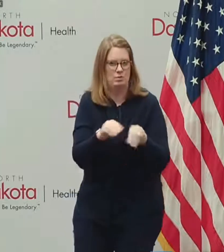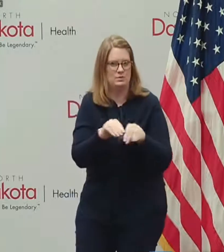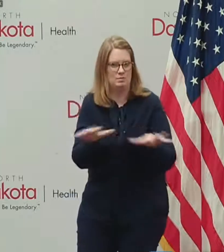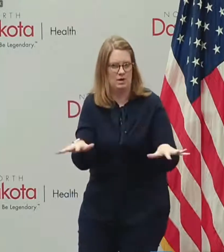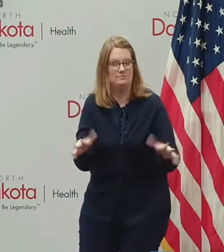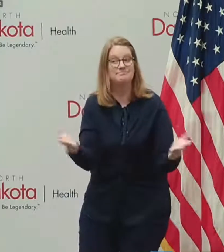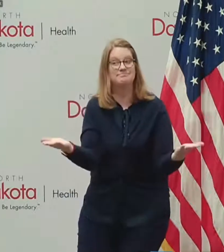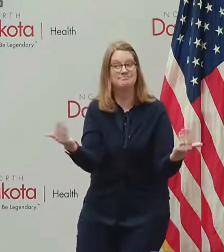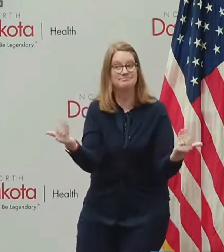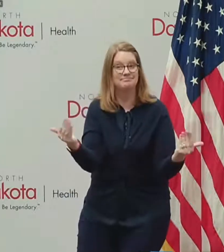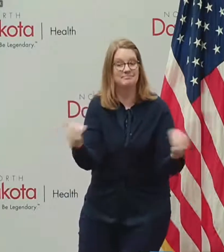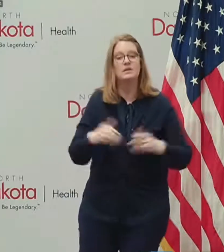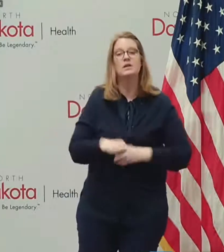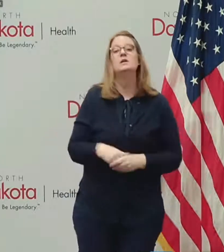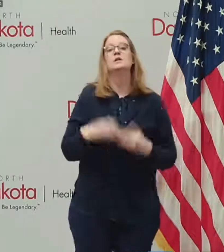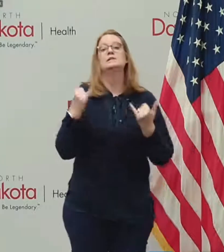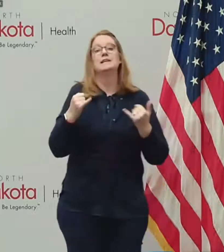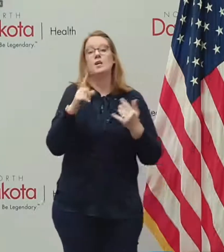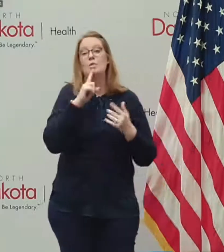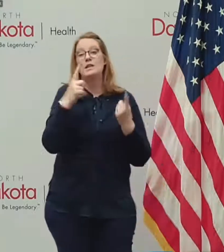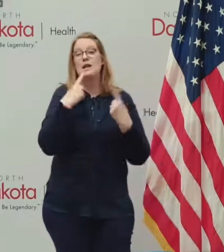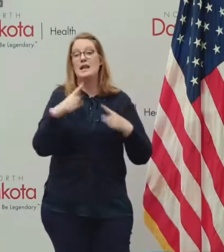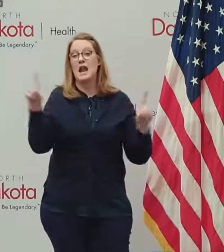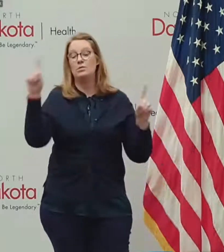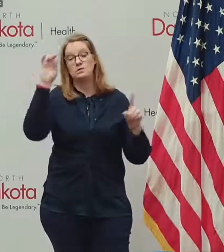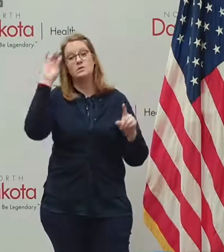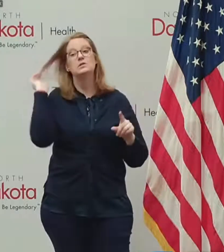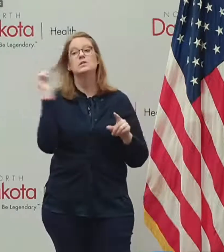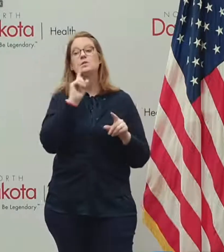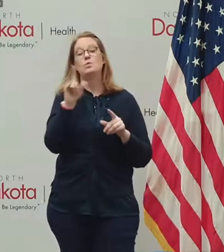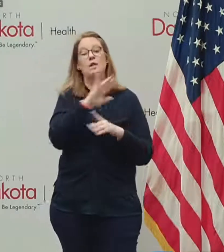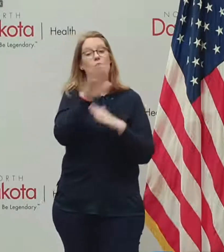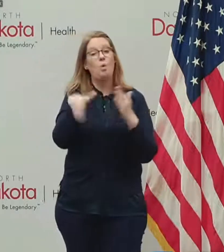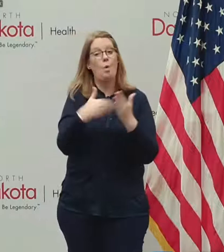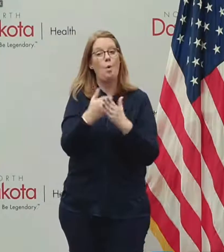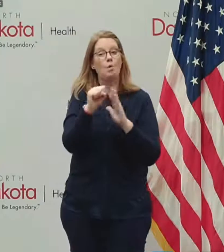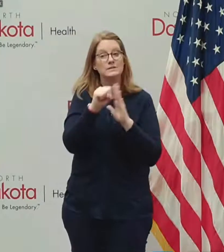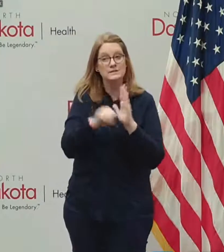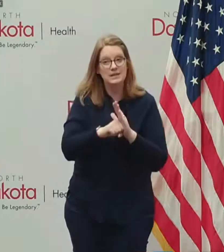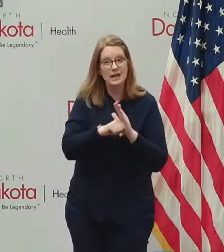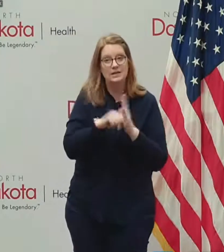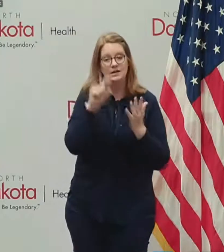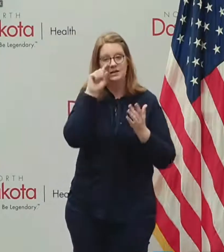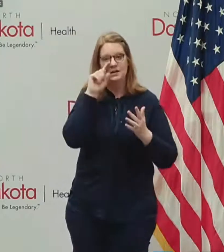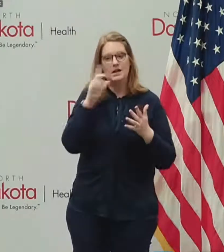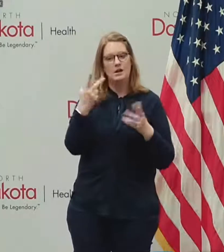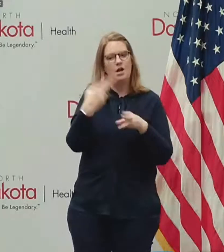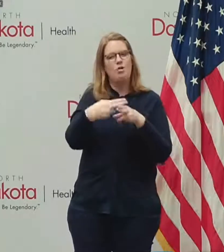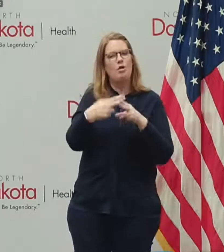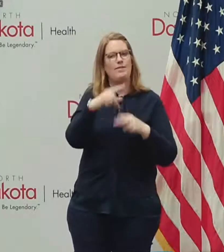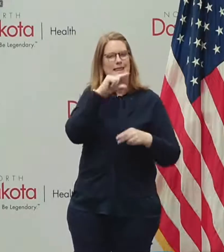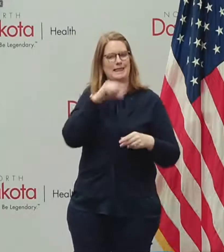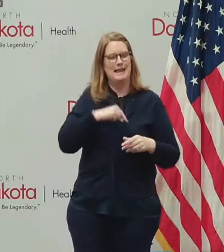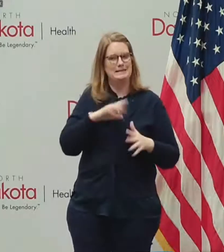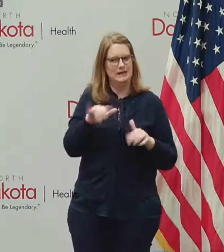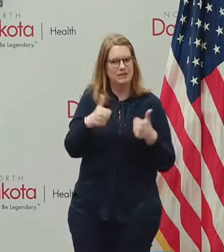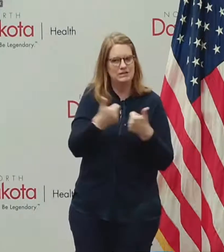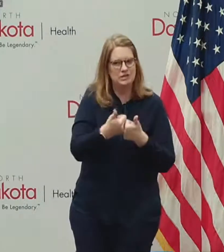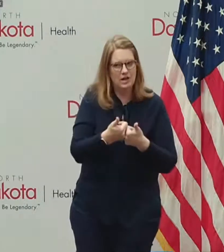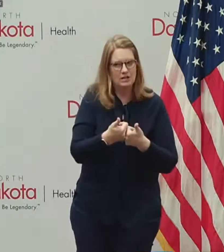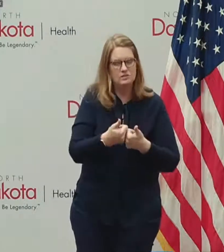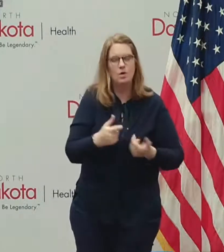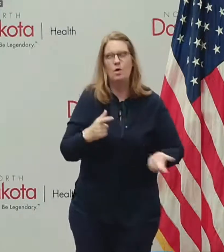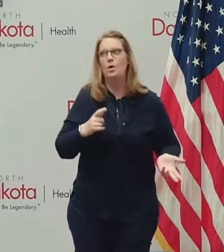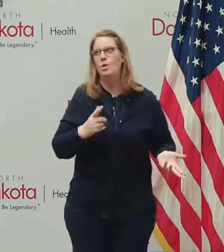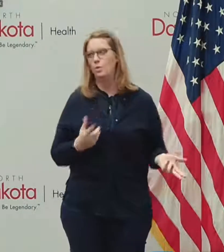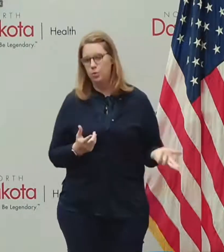So I want to announce really today to the whole state to put out a challenge, and I'll call it the Thanksgiving Challenge, because it would be really great